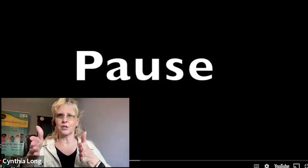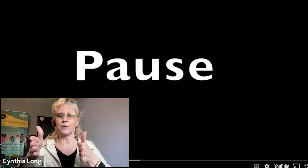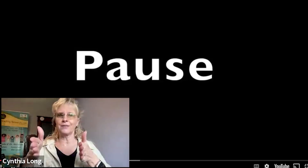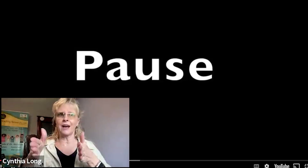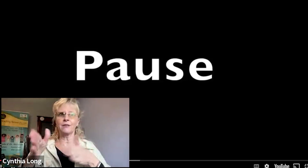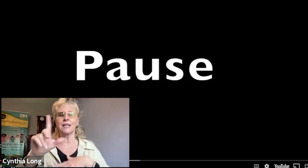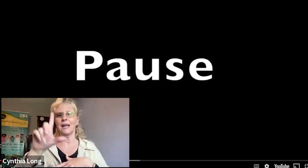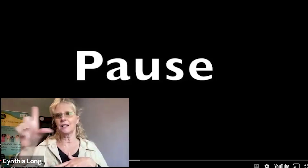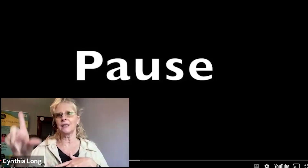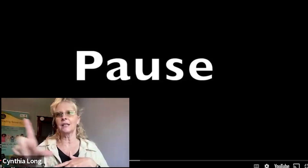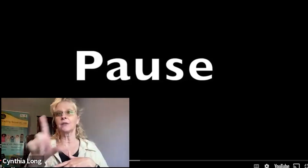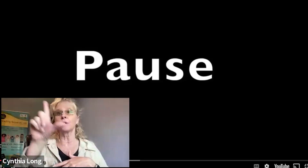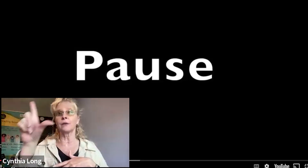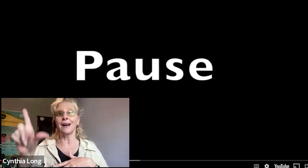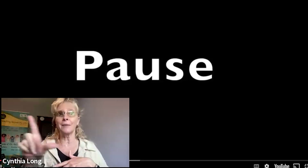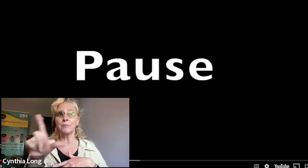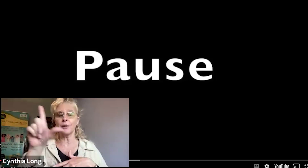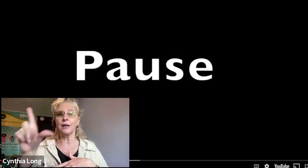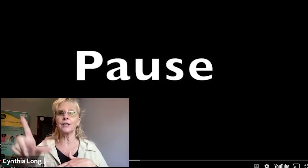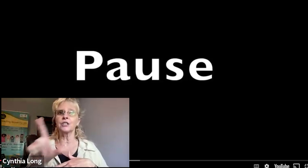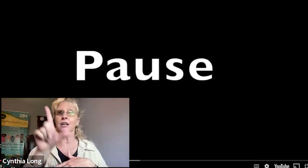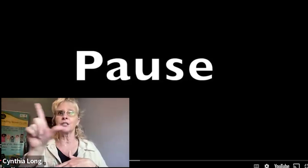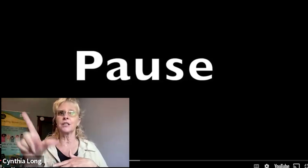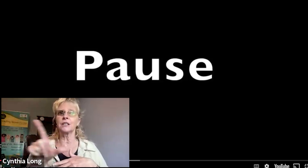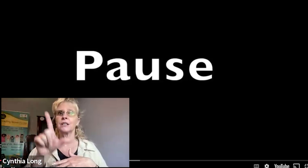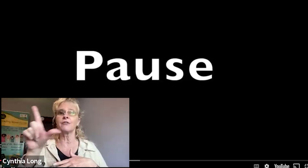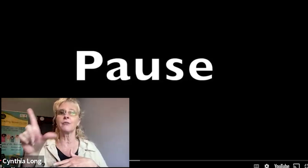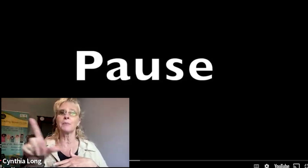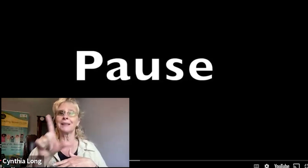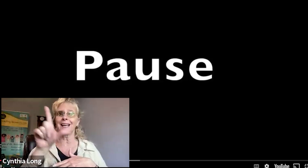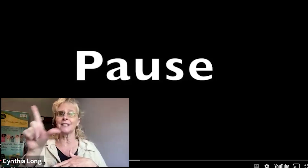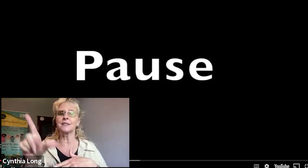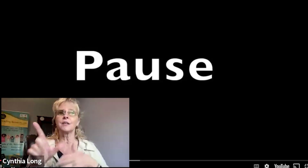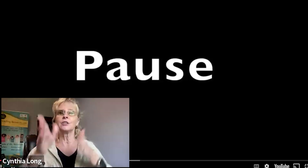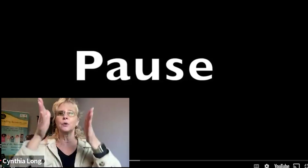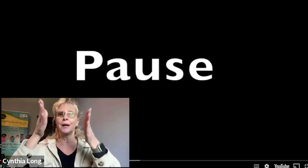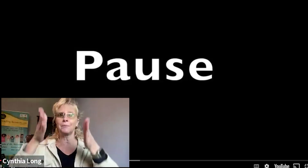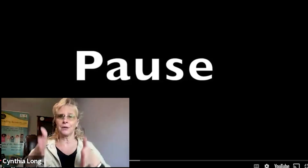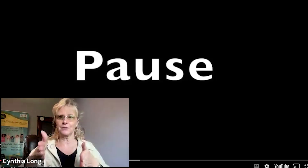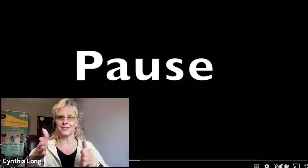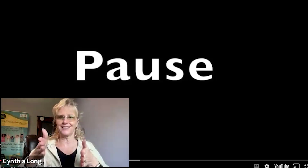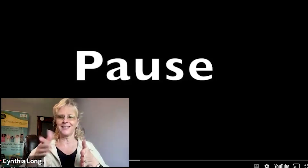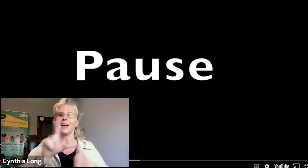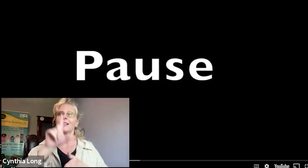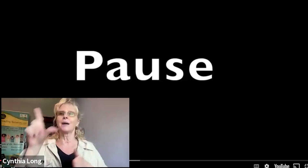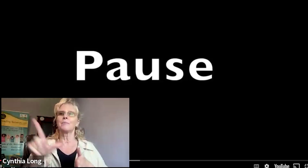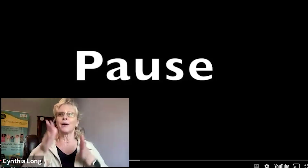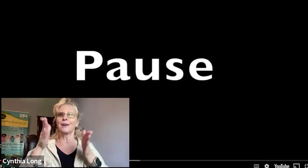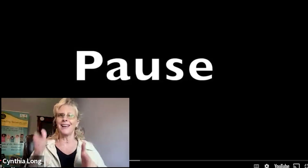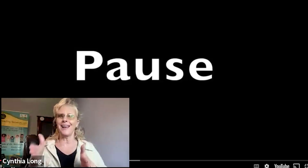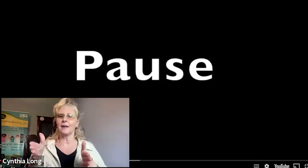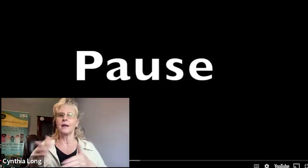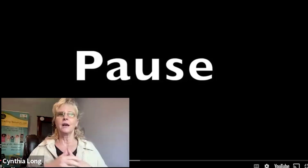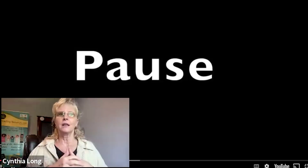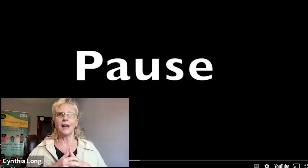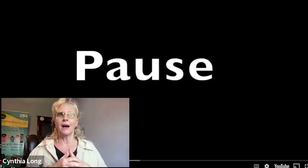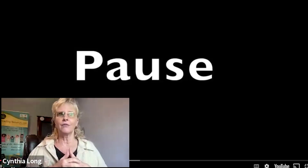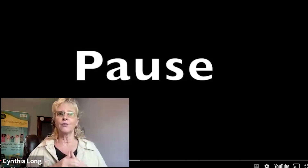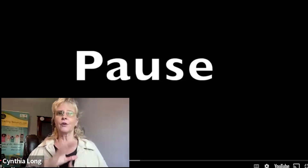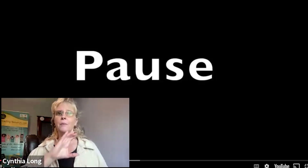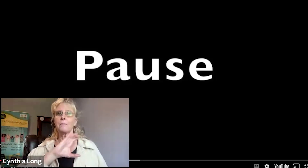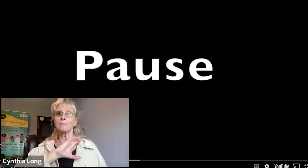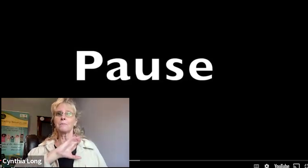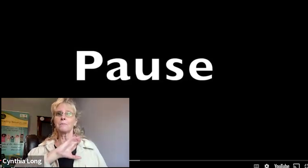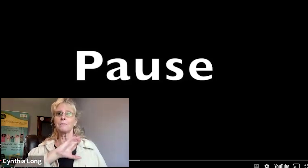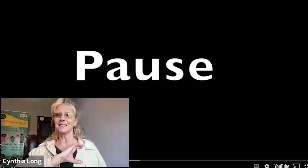Librarian. So we've now taken the word library and changed it from a place to a person, librarian.